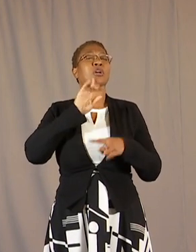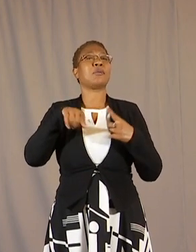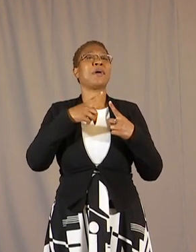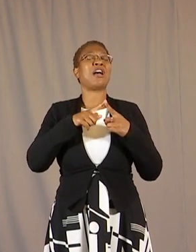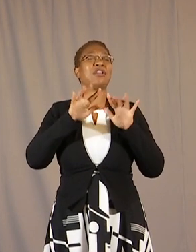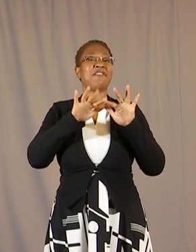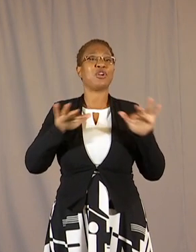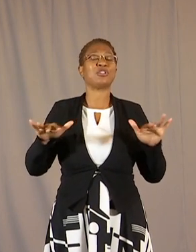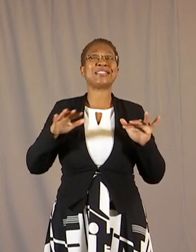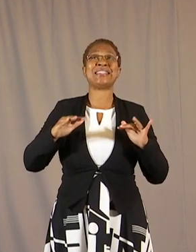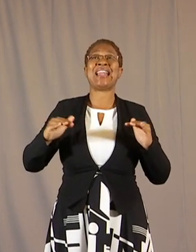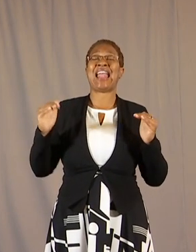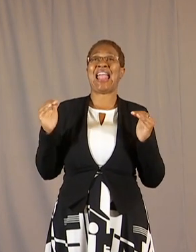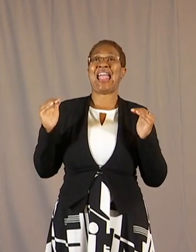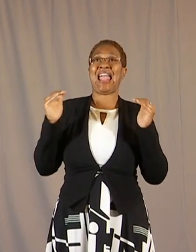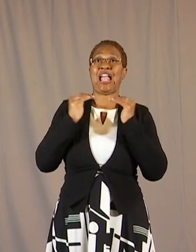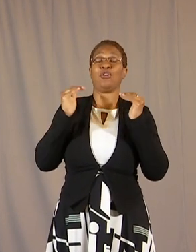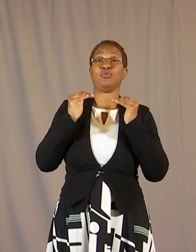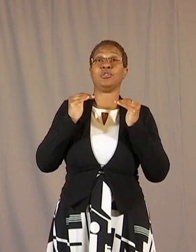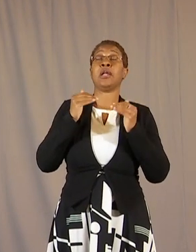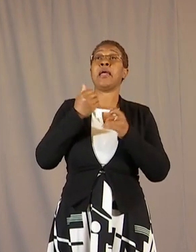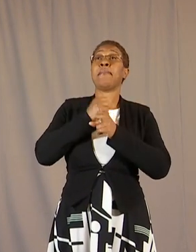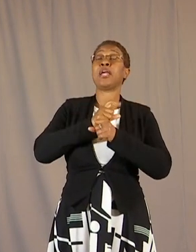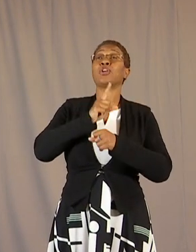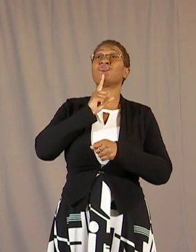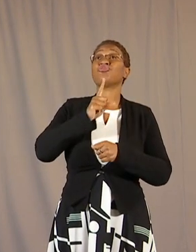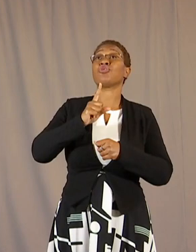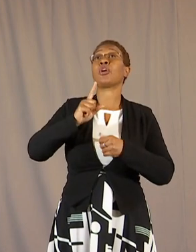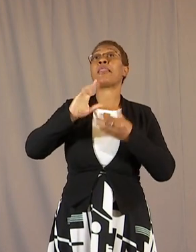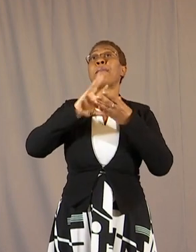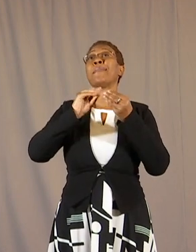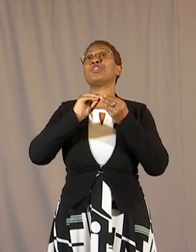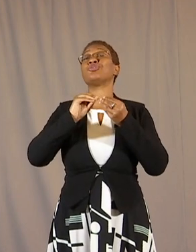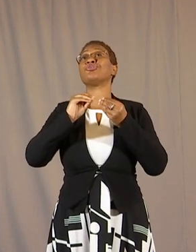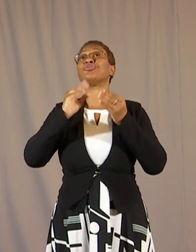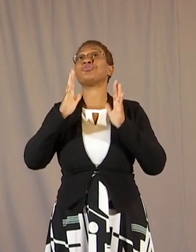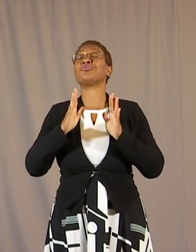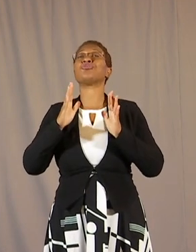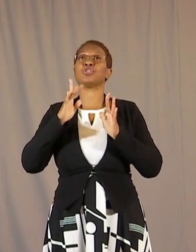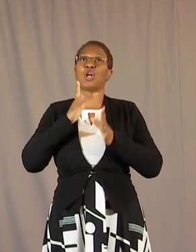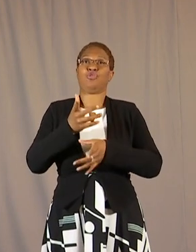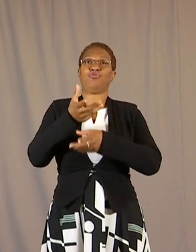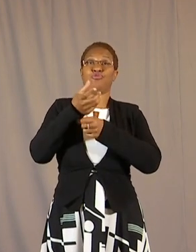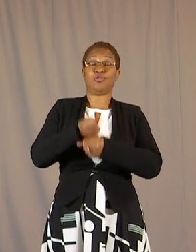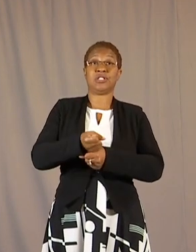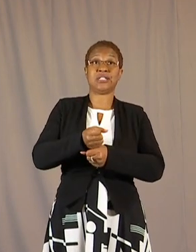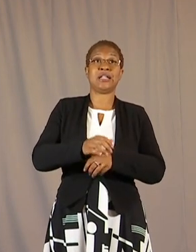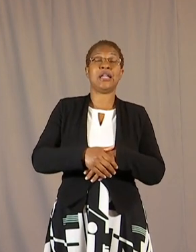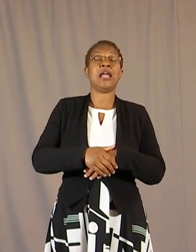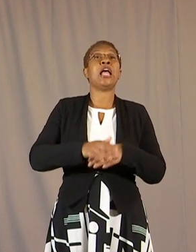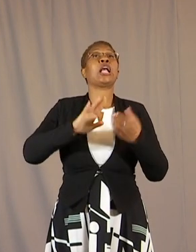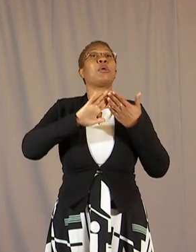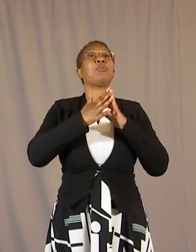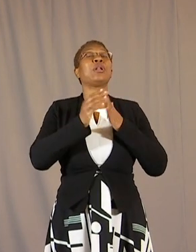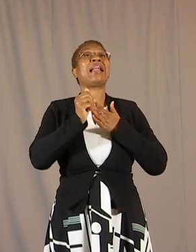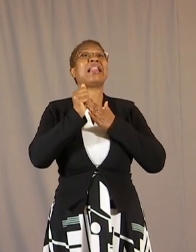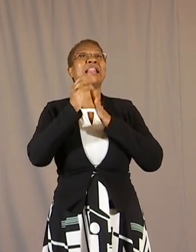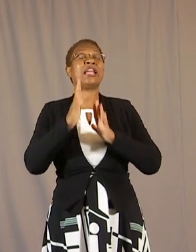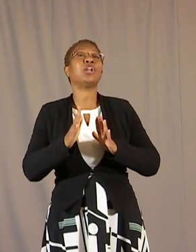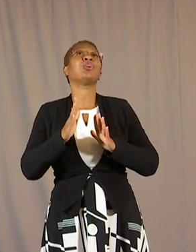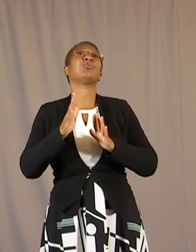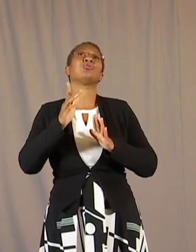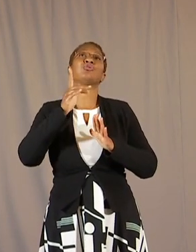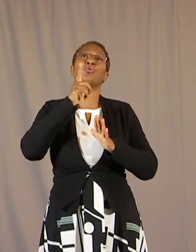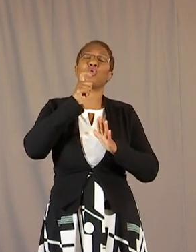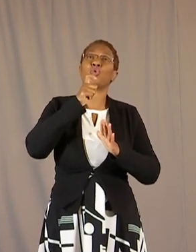the need for having trusted messengers, representatives, and healthcare providers and committee leaders at the table when attempting